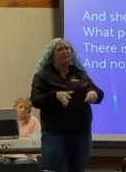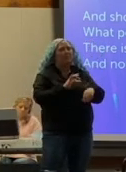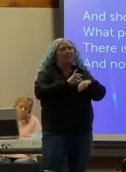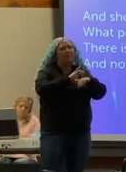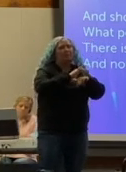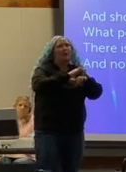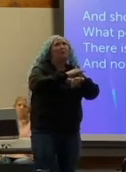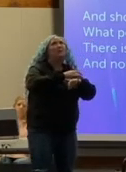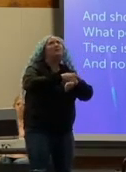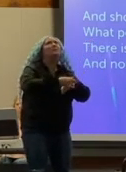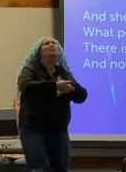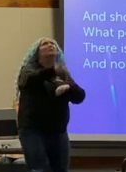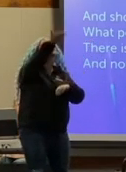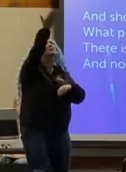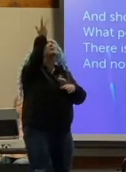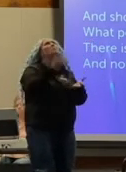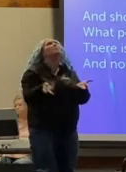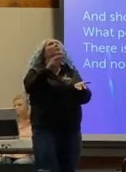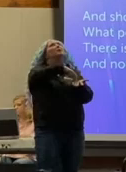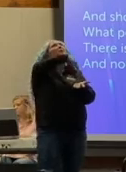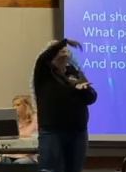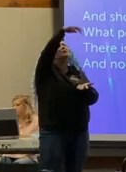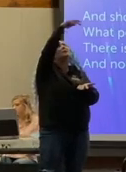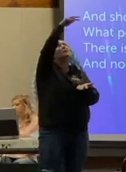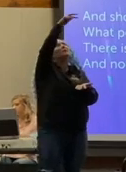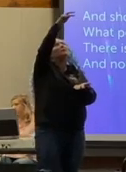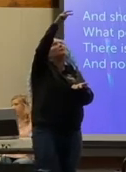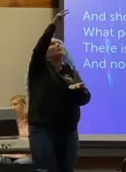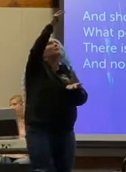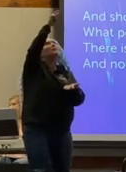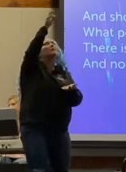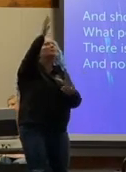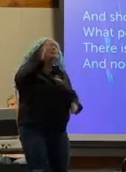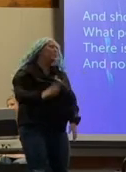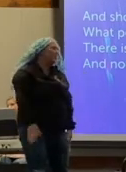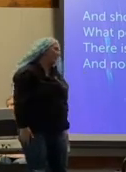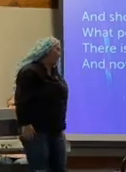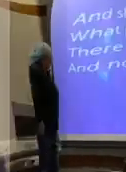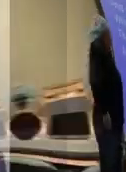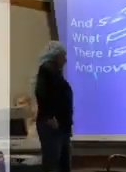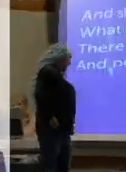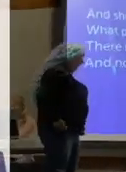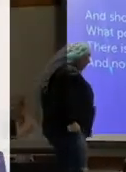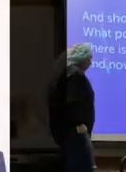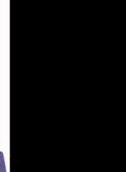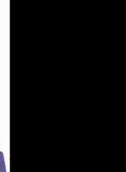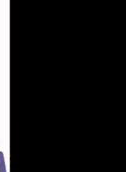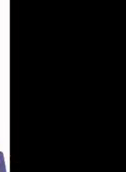Everybody.